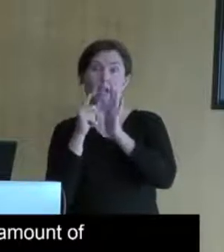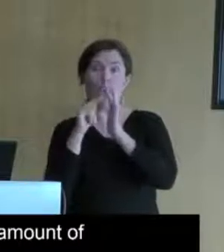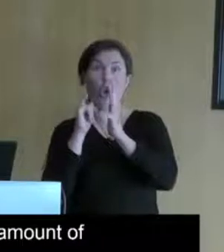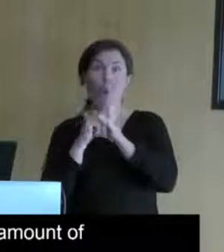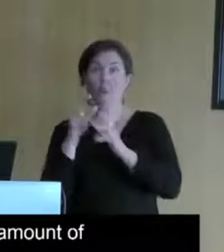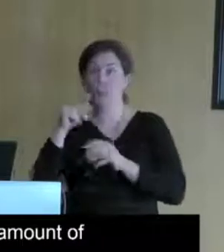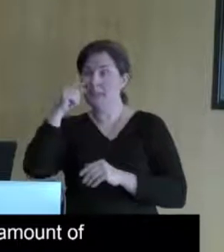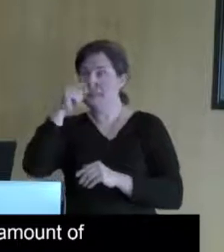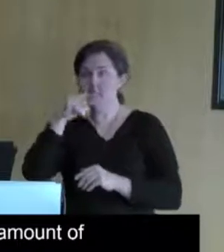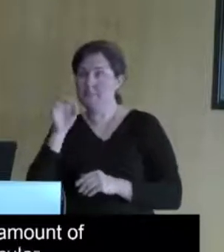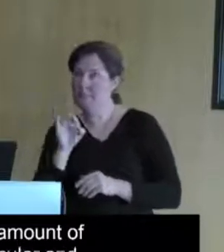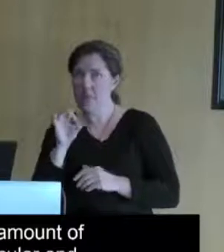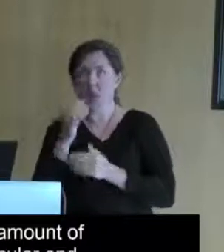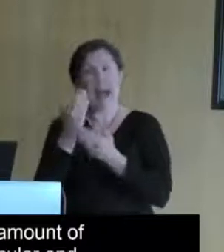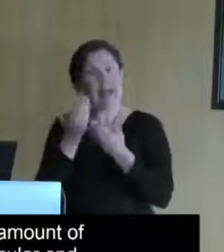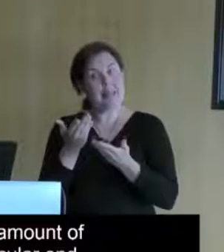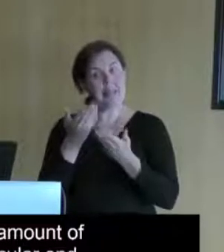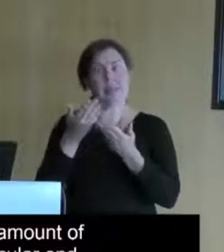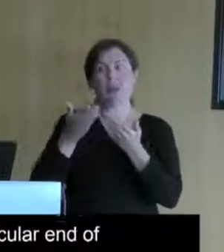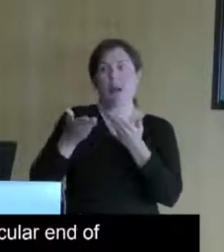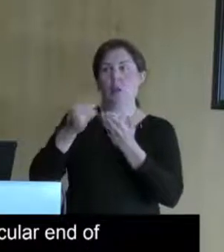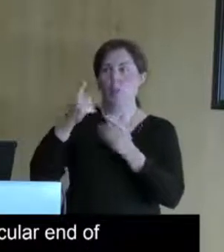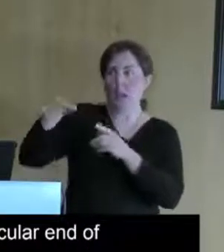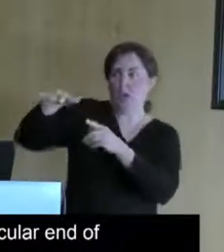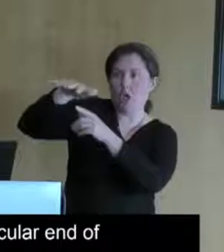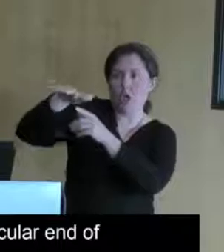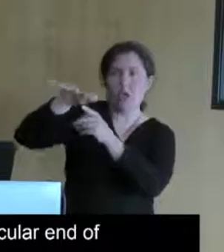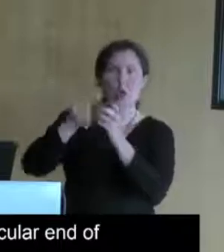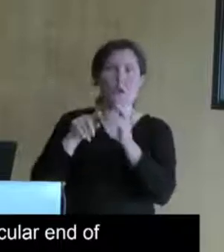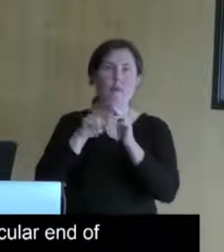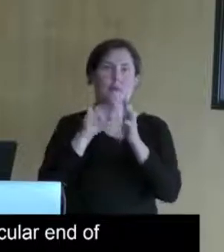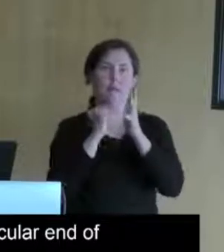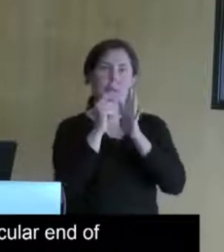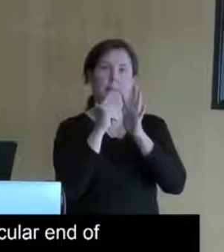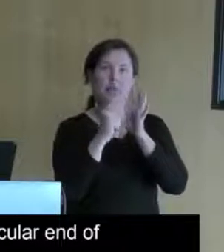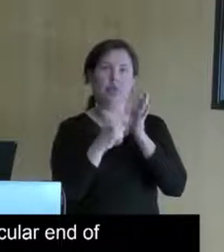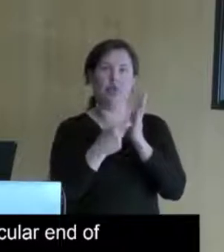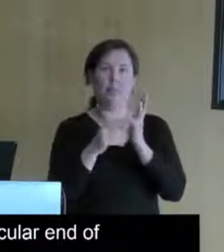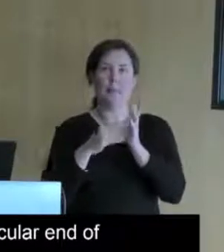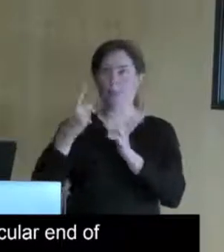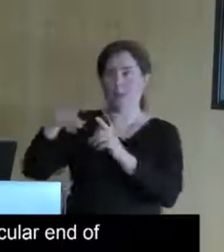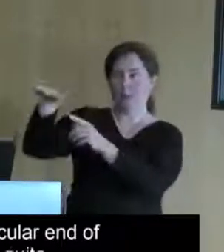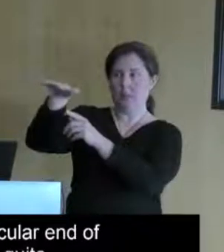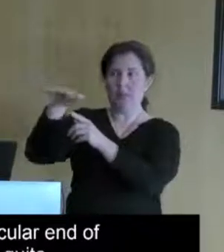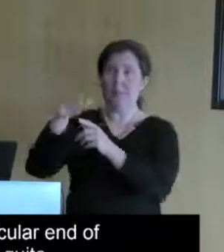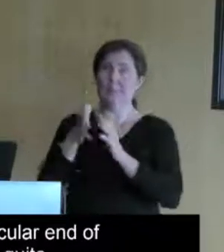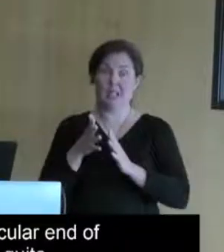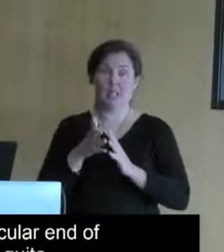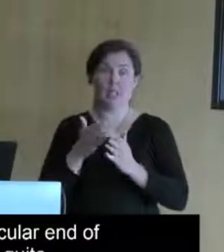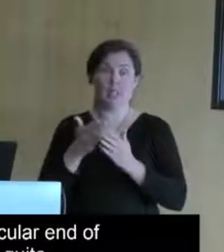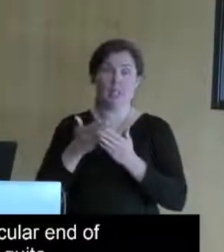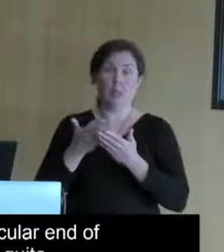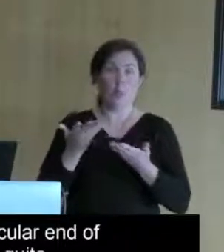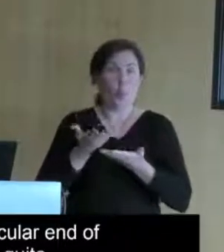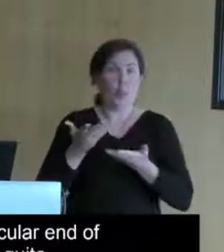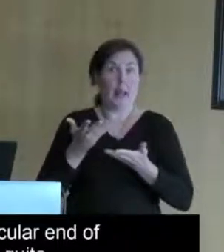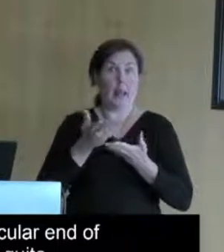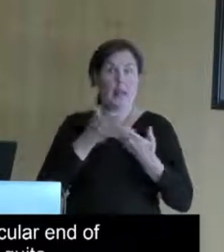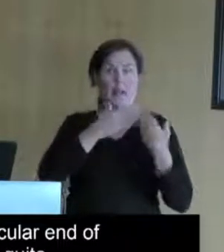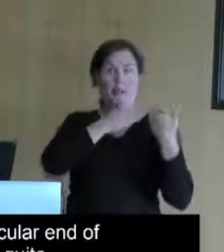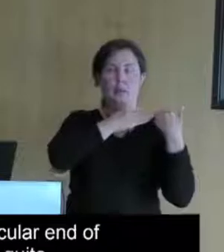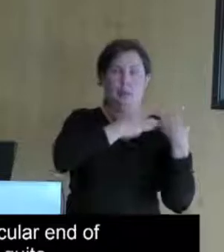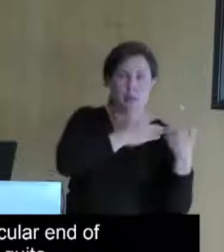be a great amount of need, but there won't be a great amount of packages for people unless it's